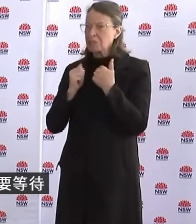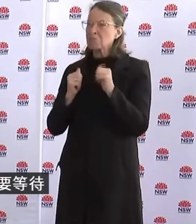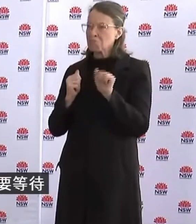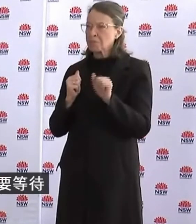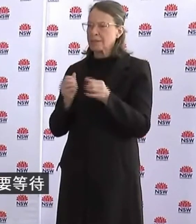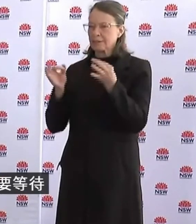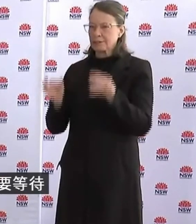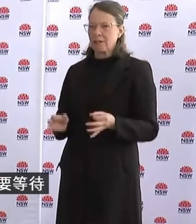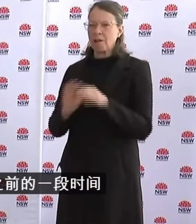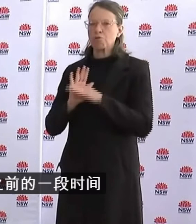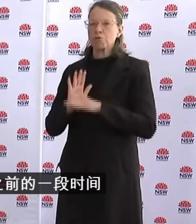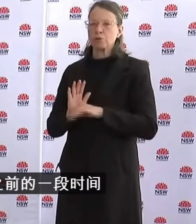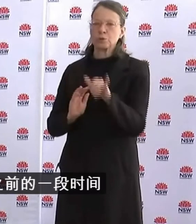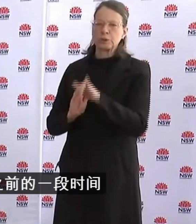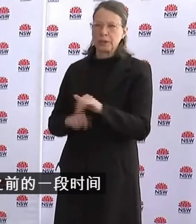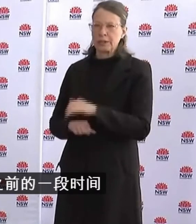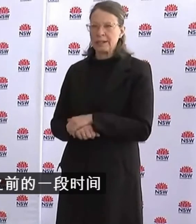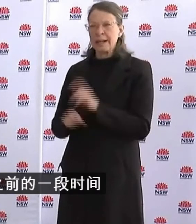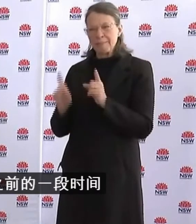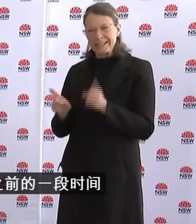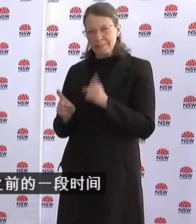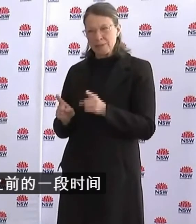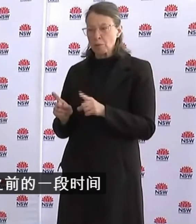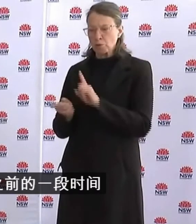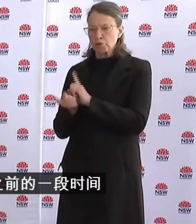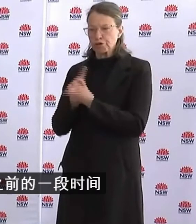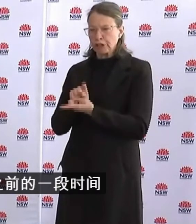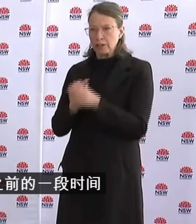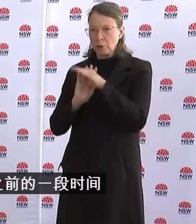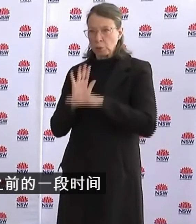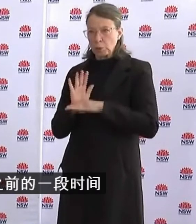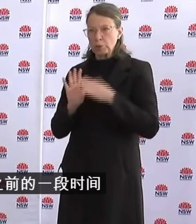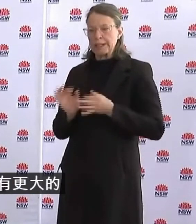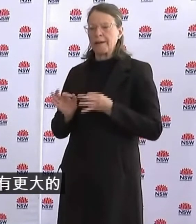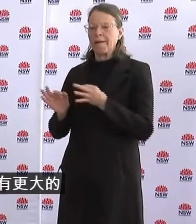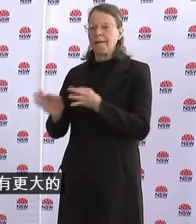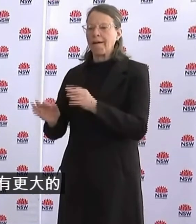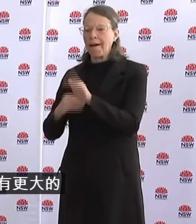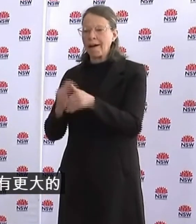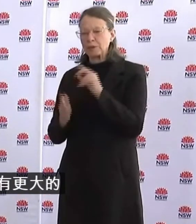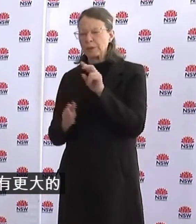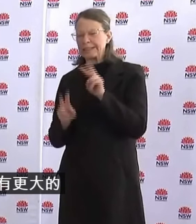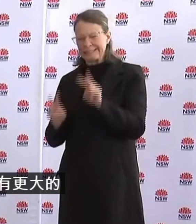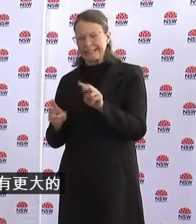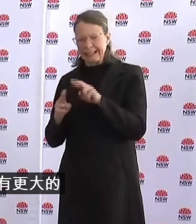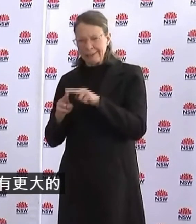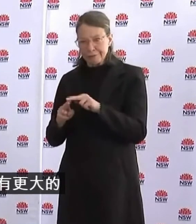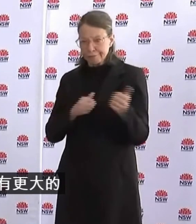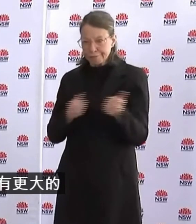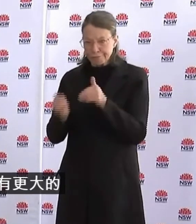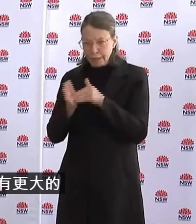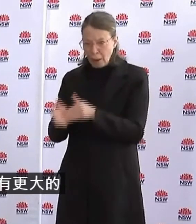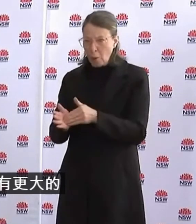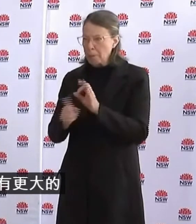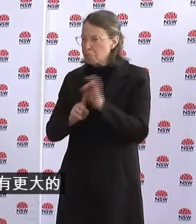you know, we need to wait a period of time before we can assess what impact those settings have had. But what we also know is some